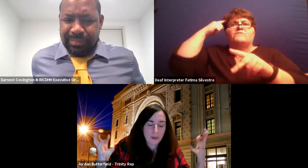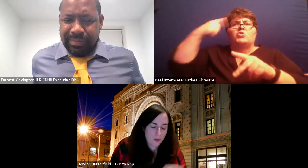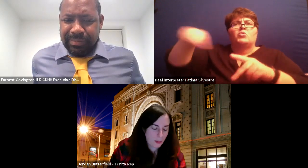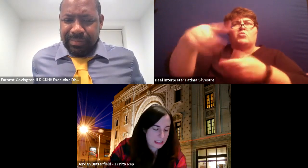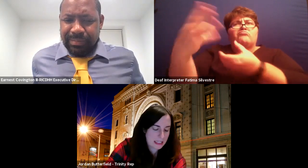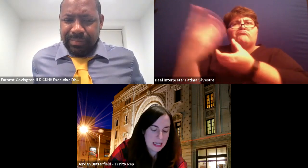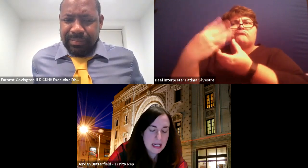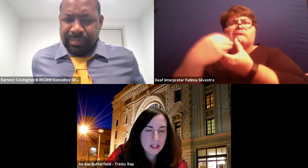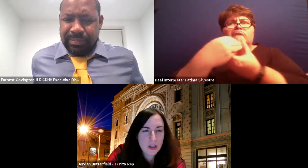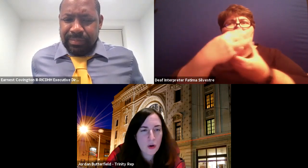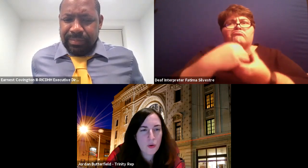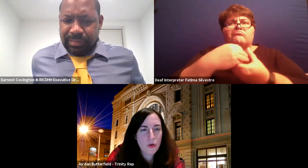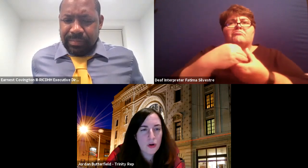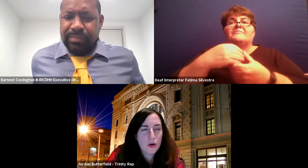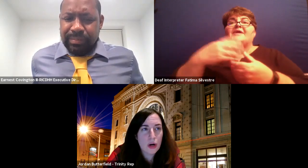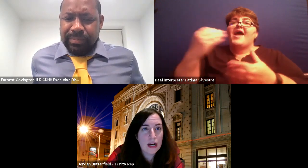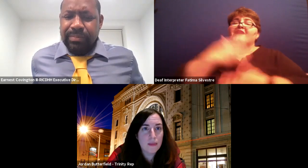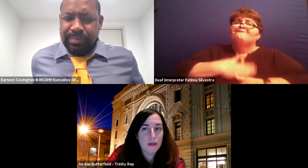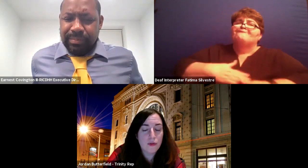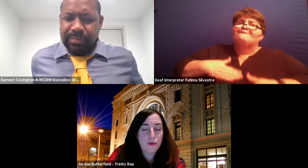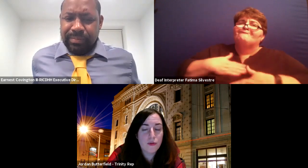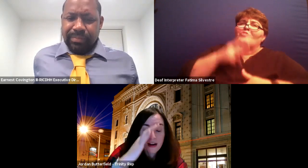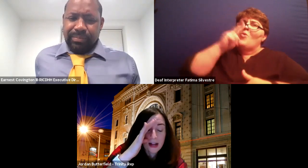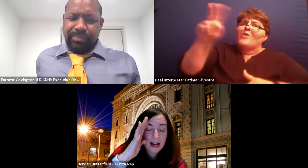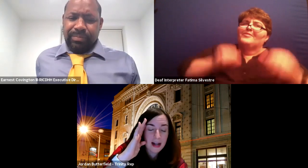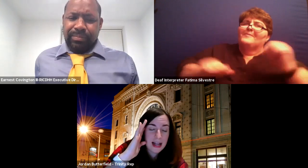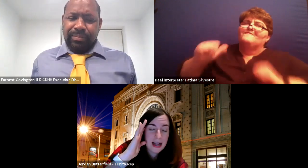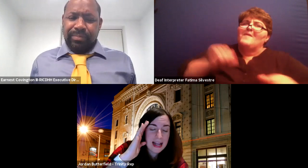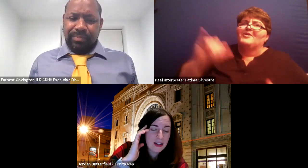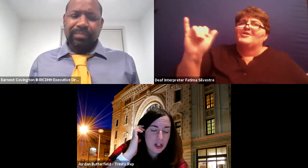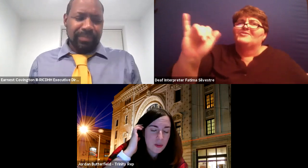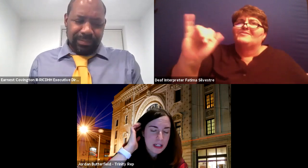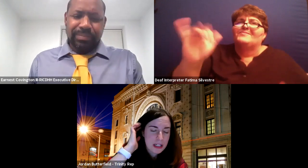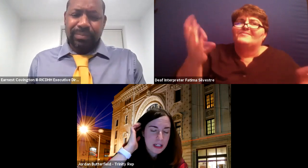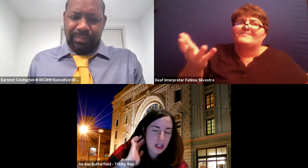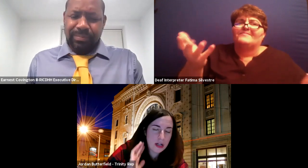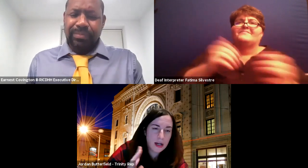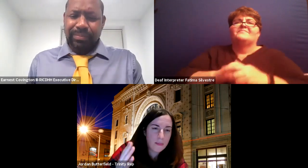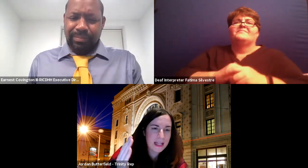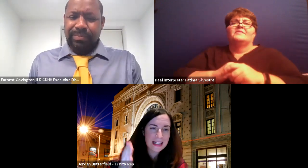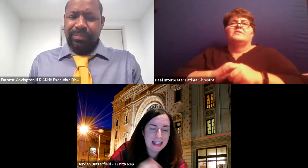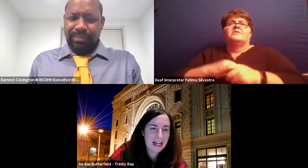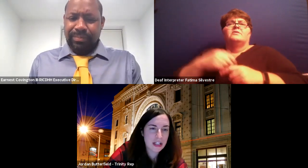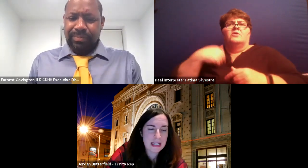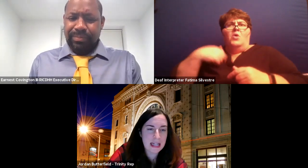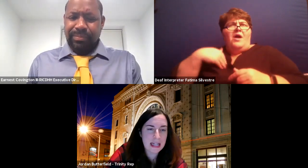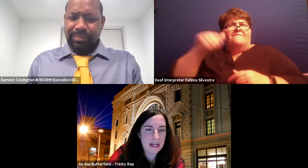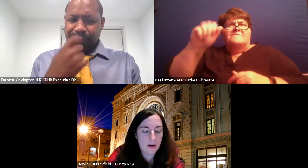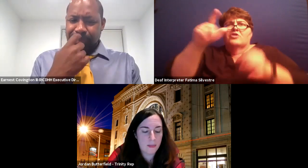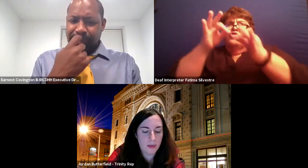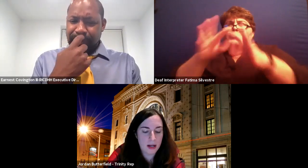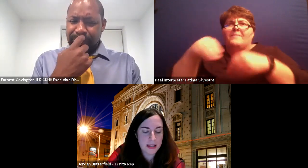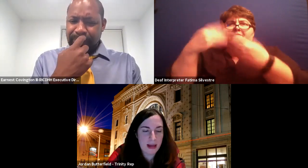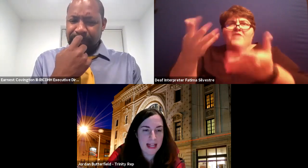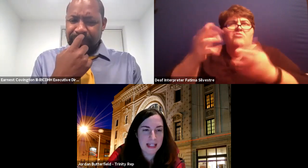enjoy our performances. So we have ASL interpretation. Basically, I just